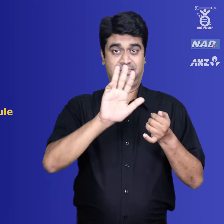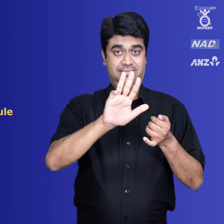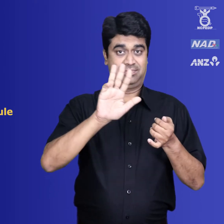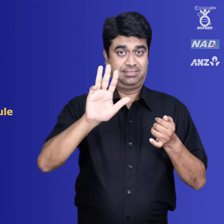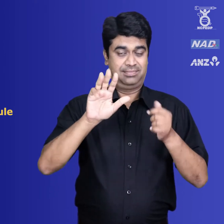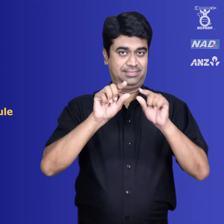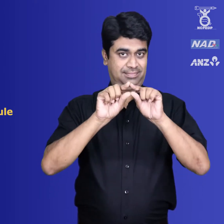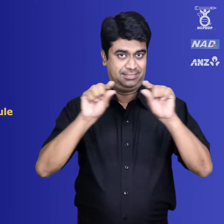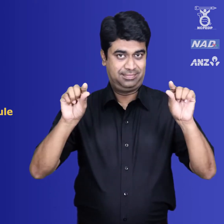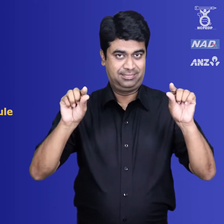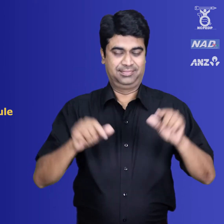"99.